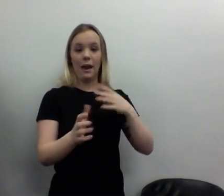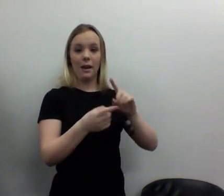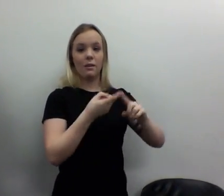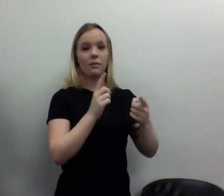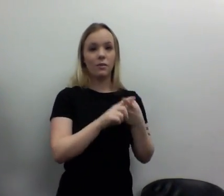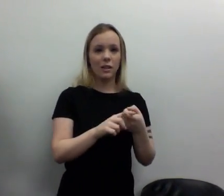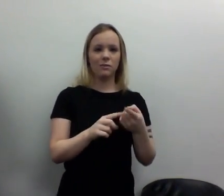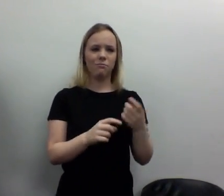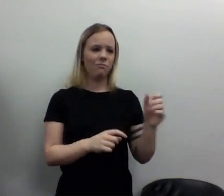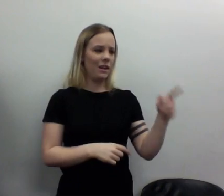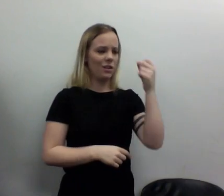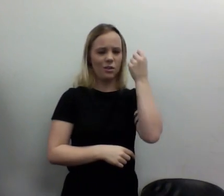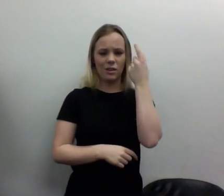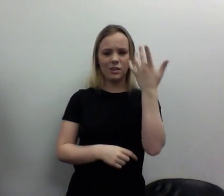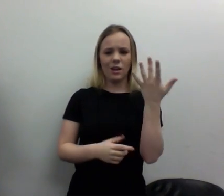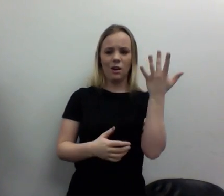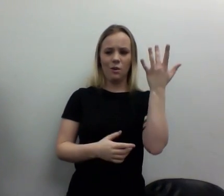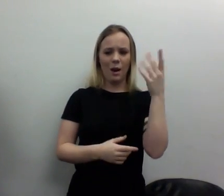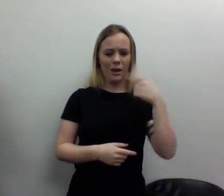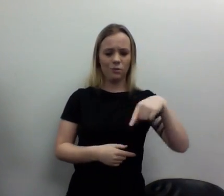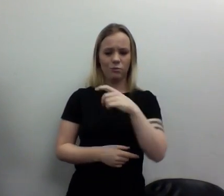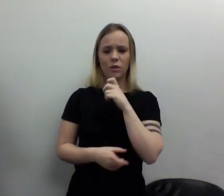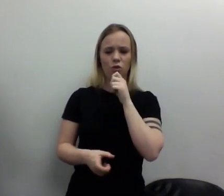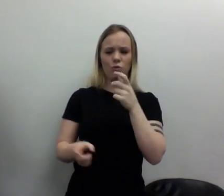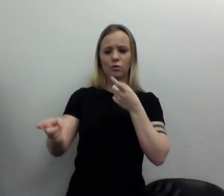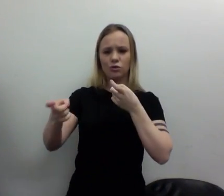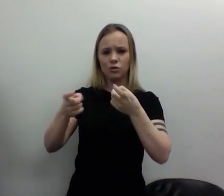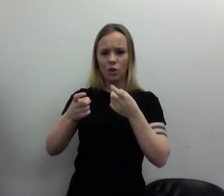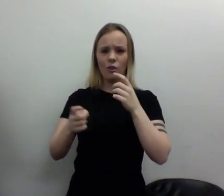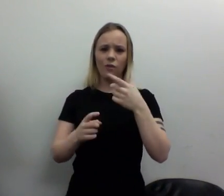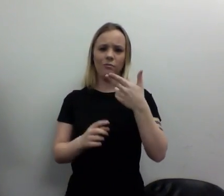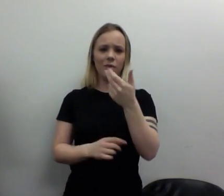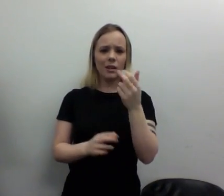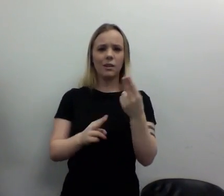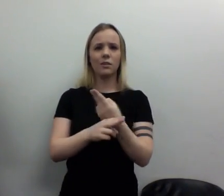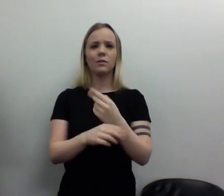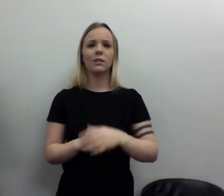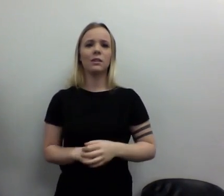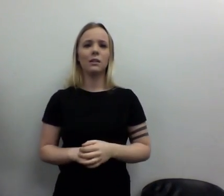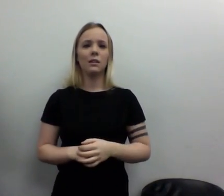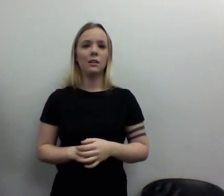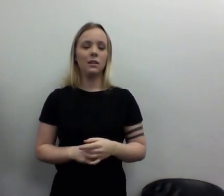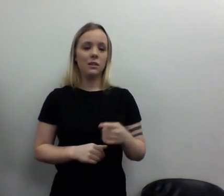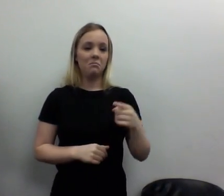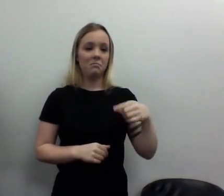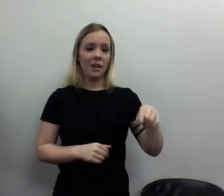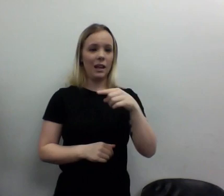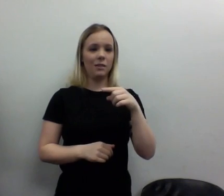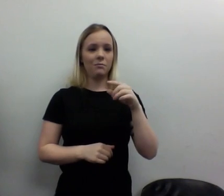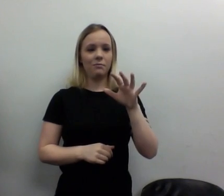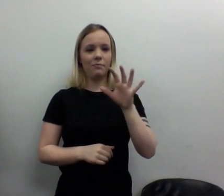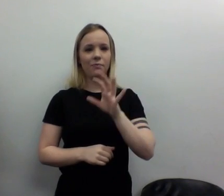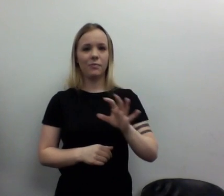them. The facts are significant. Wright, Rossi, and others estimate that something between 140 and 200